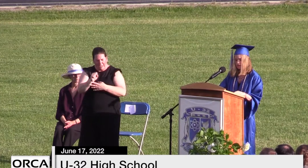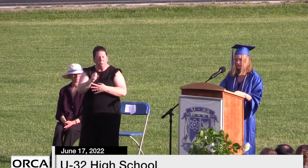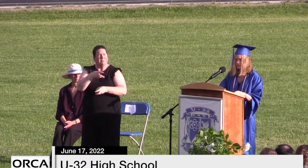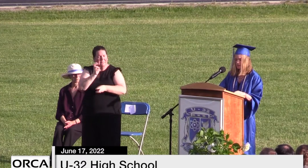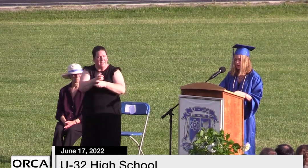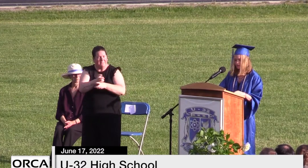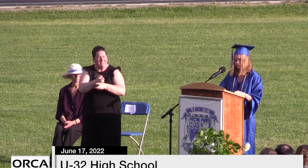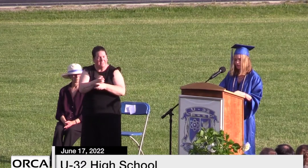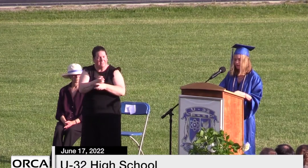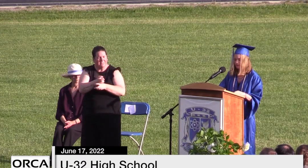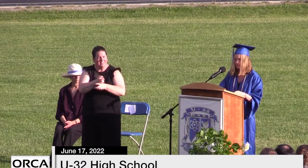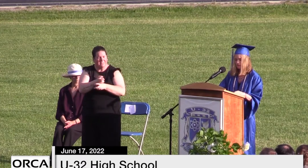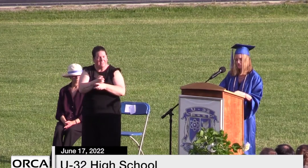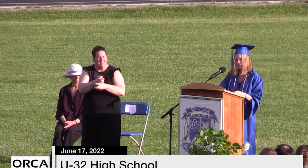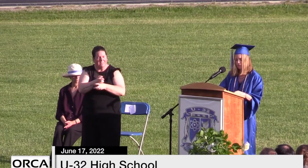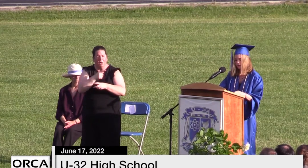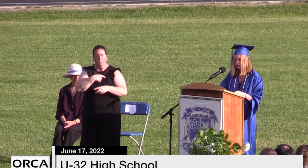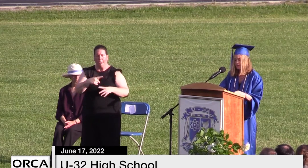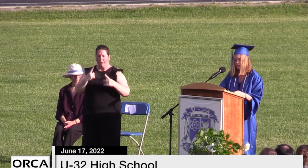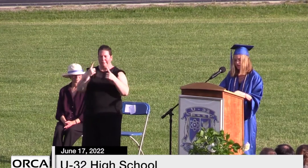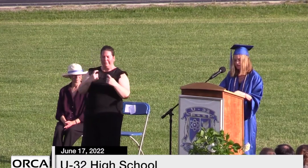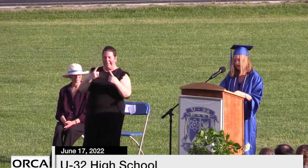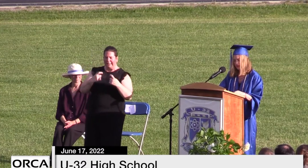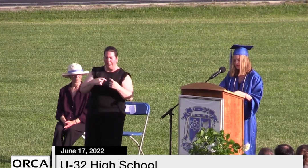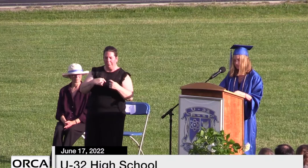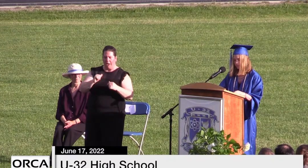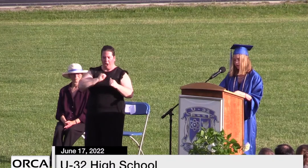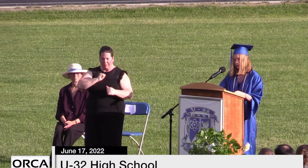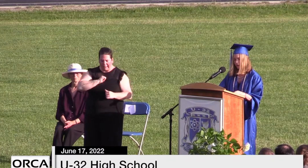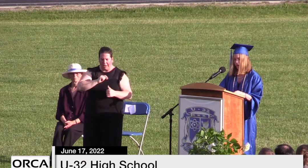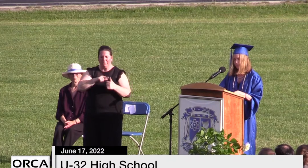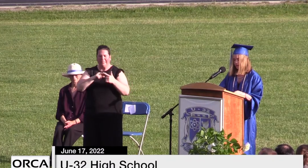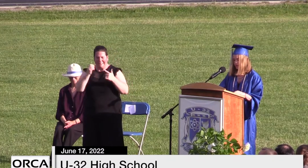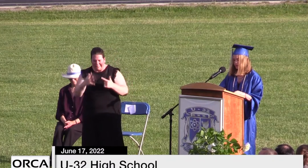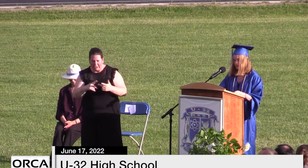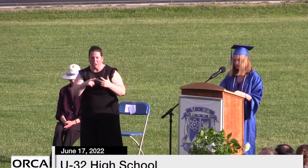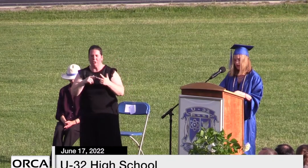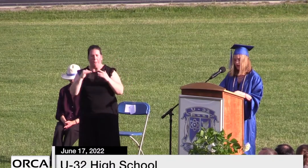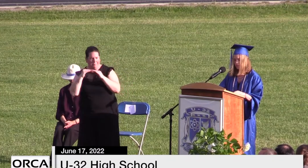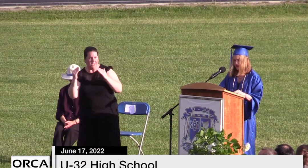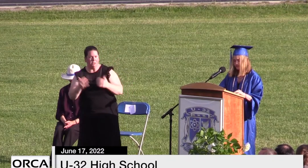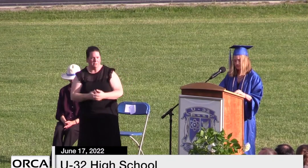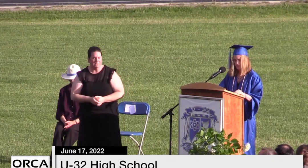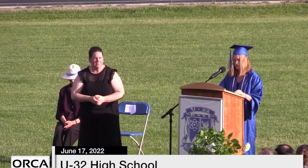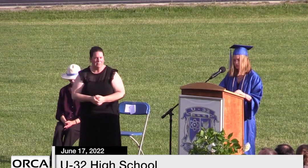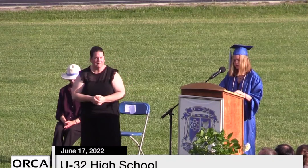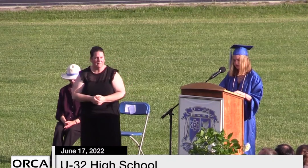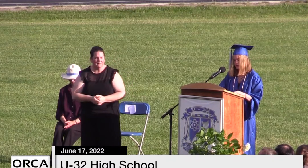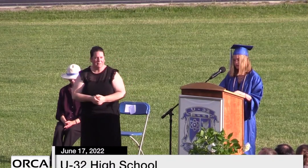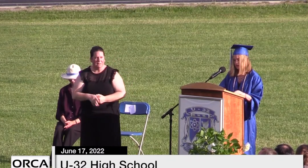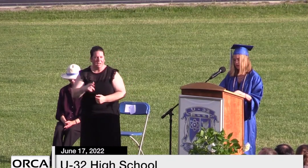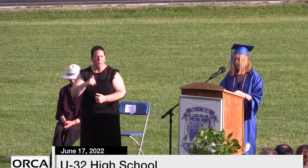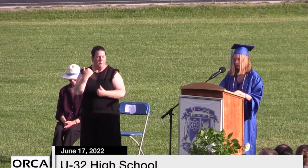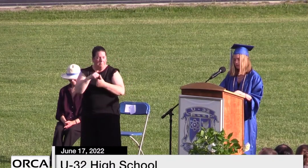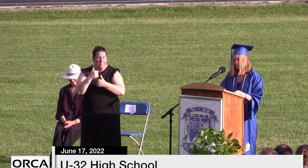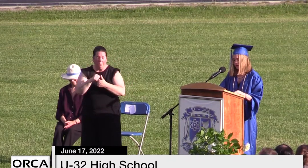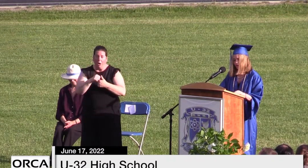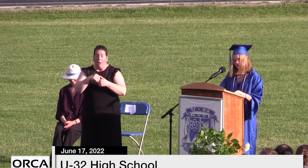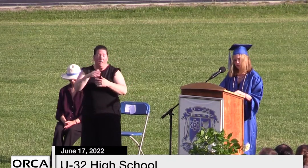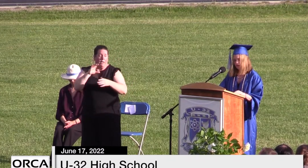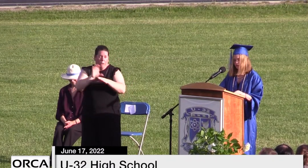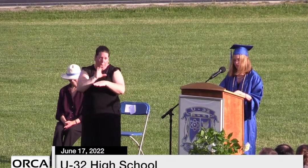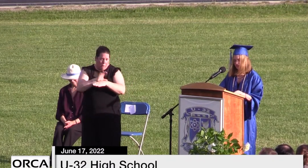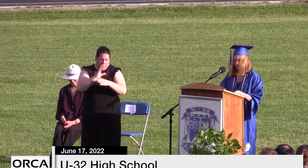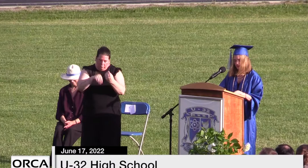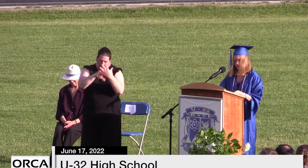often felt tested not just by our teachers or our peers, but by ourselves. We became adults behind masks and computer screens. We didn't make